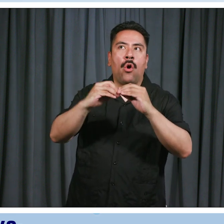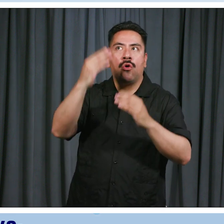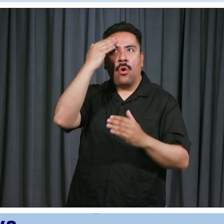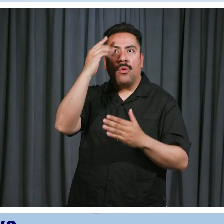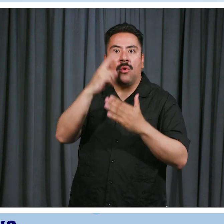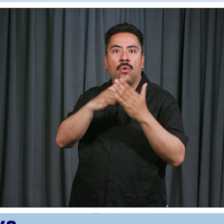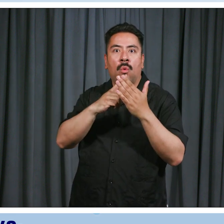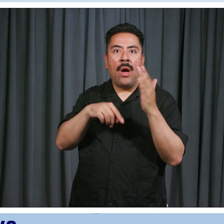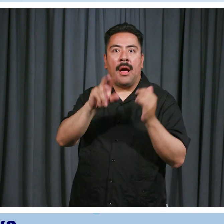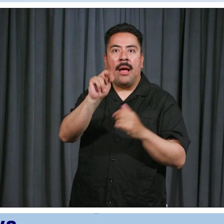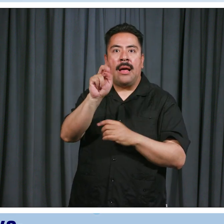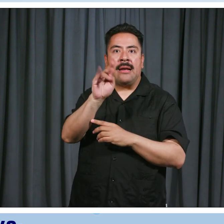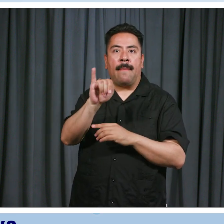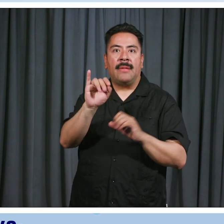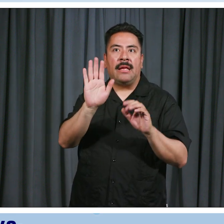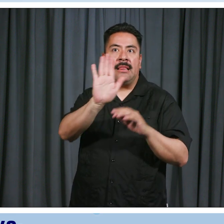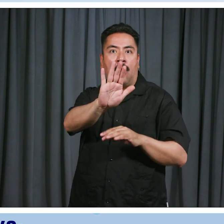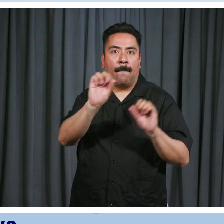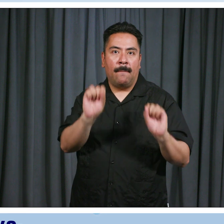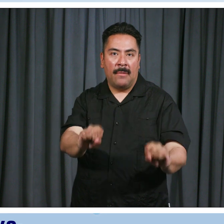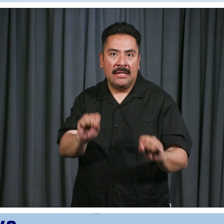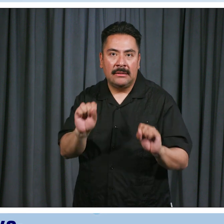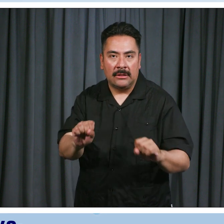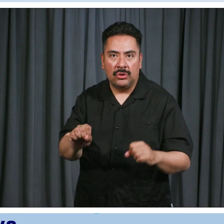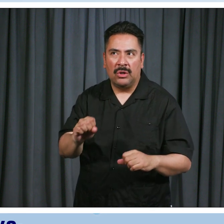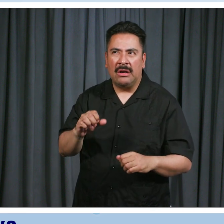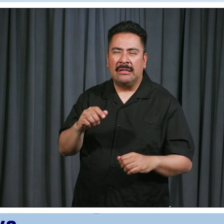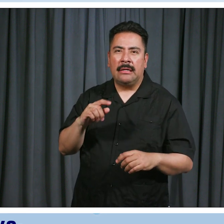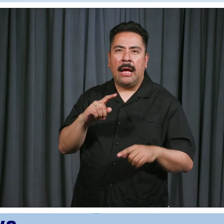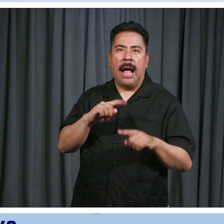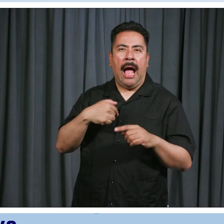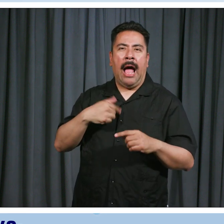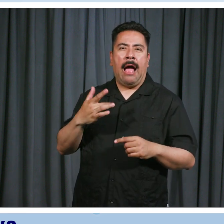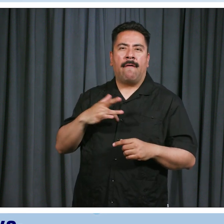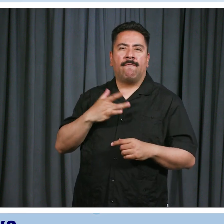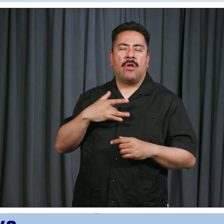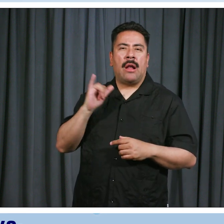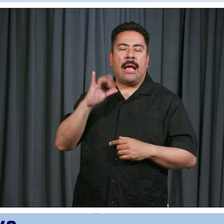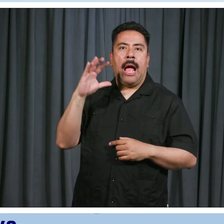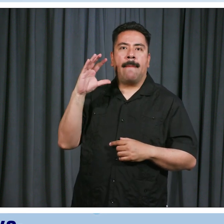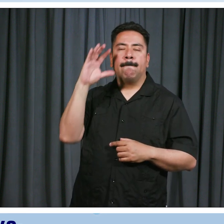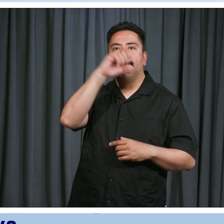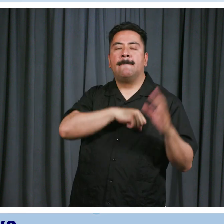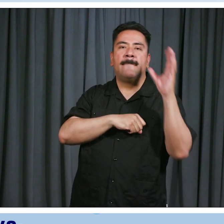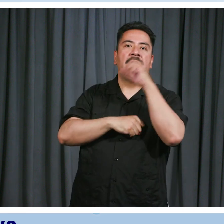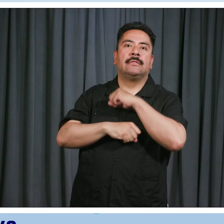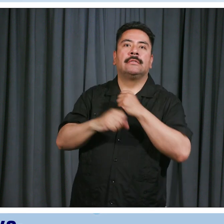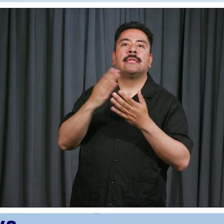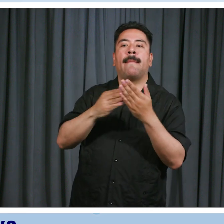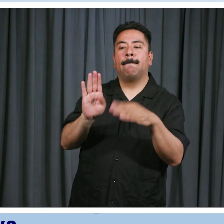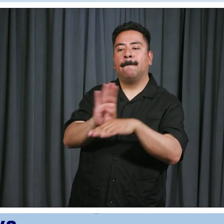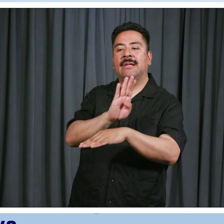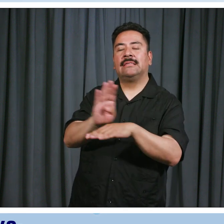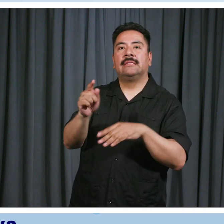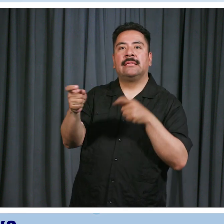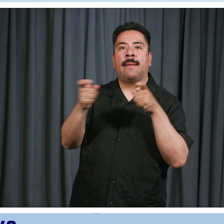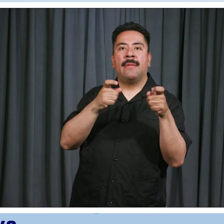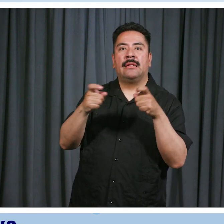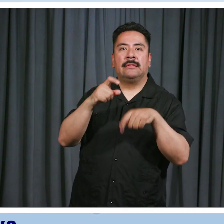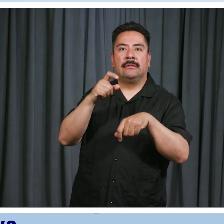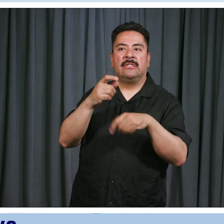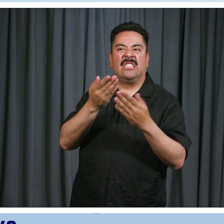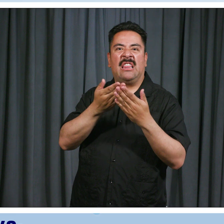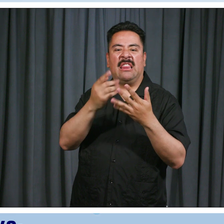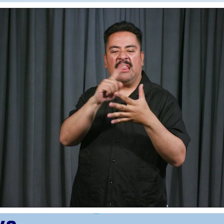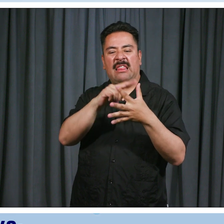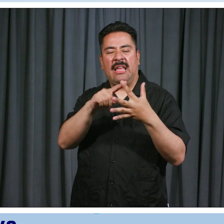could do, that I feel like I missed some business administrative steps that took a longer time to clean up. So